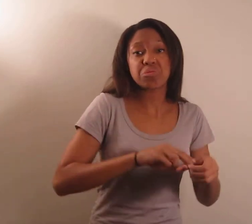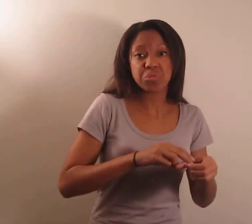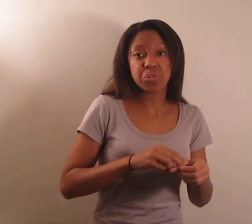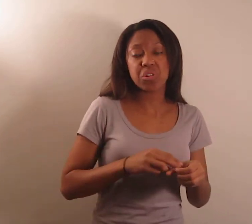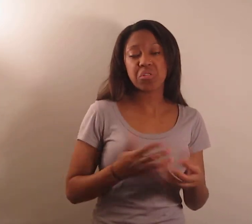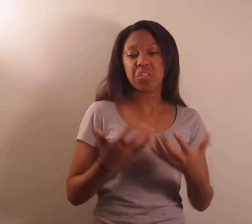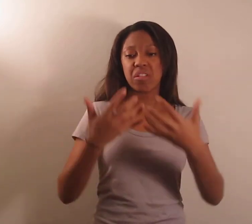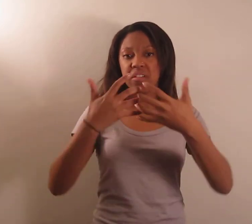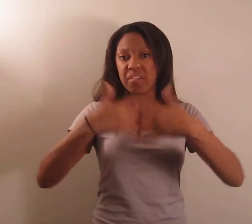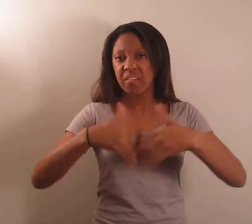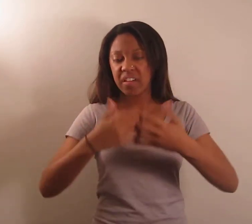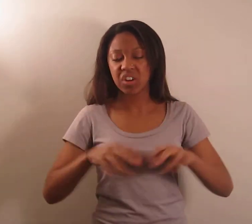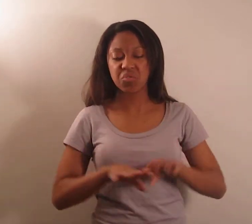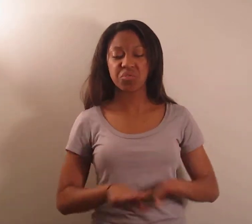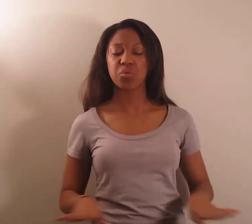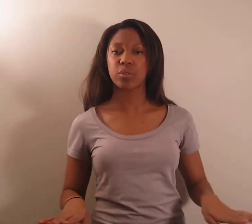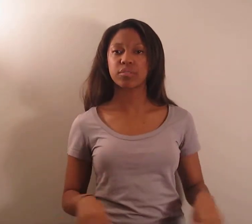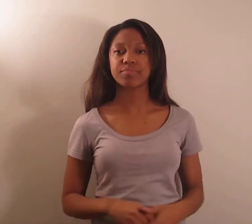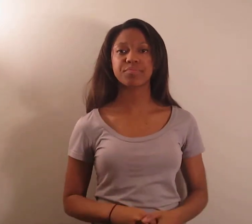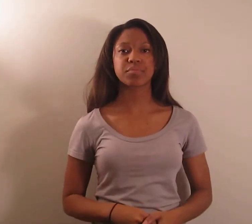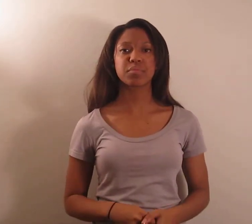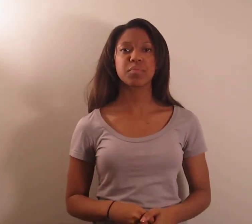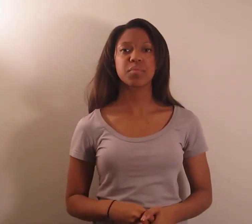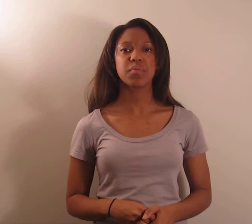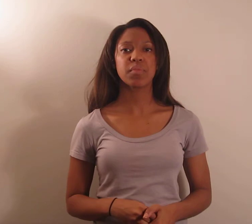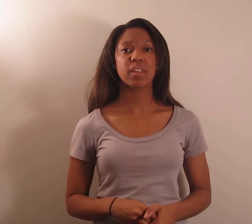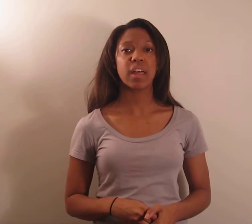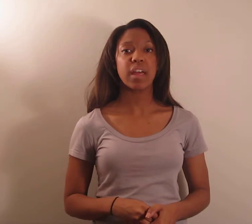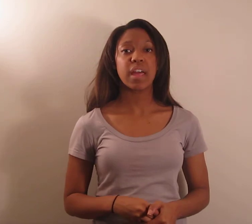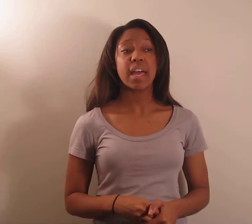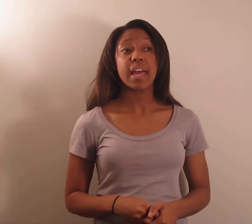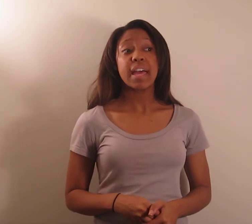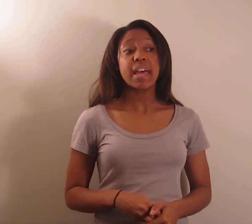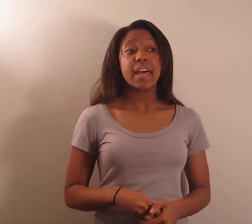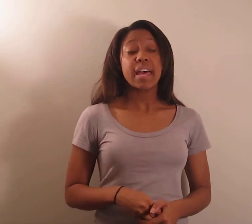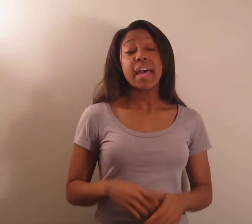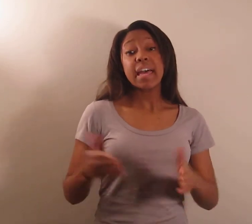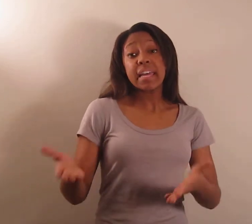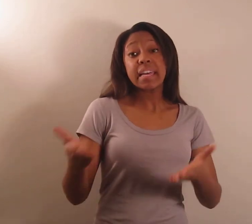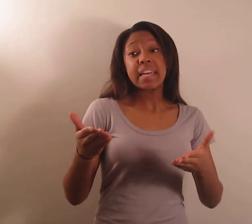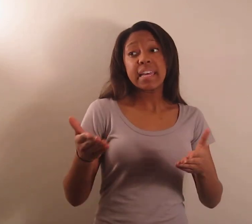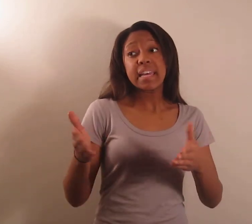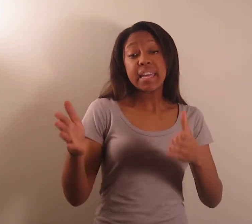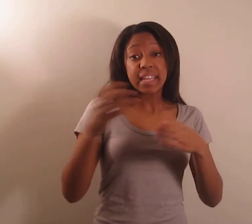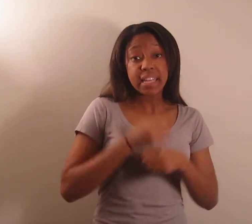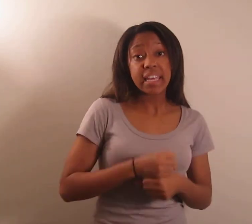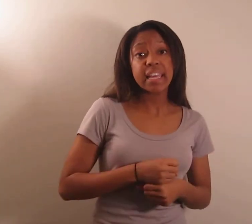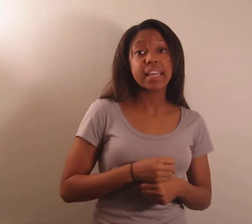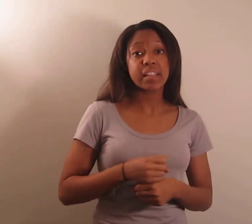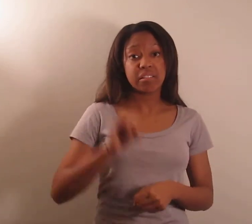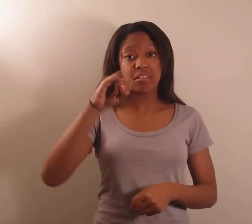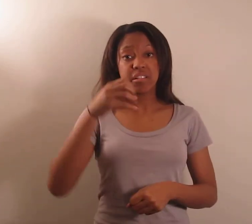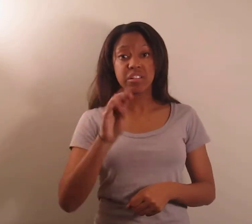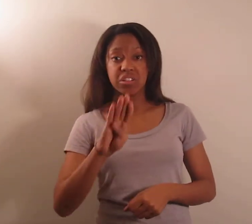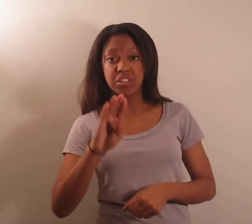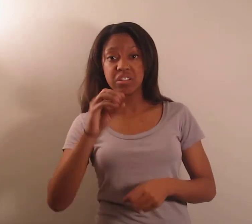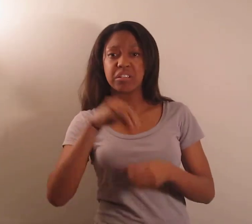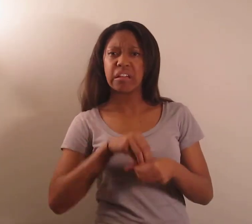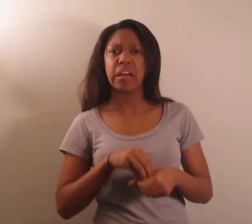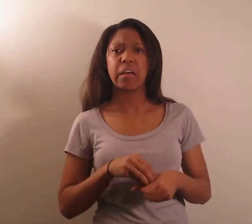Getting a job in the Triangle Shirtwaist Factory was a pretty desired position because they